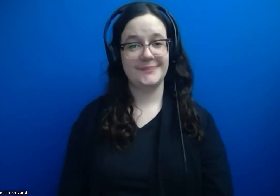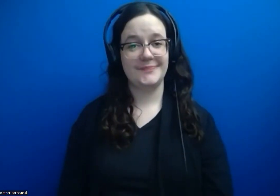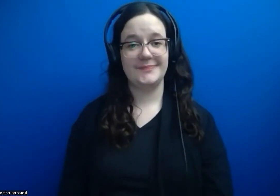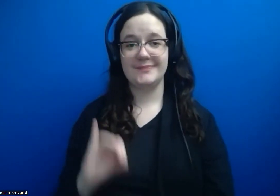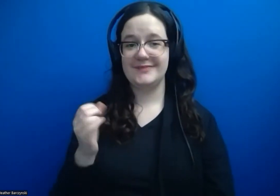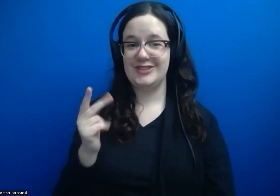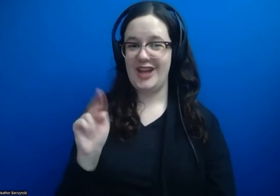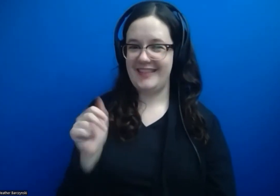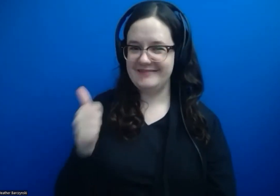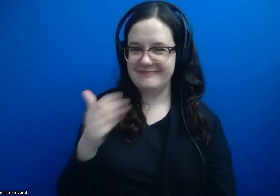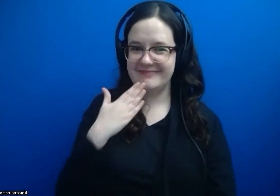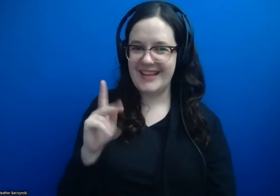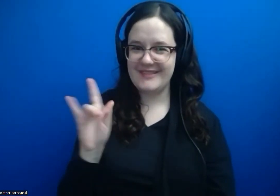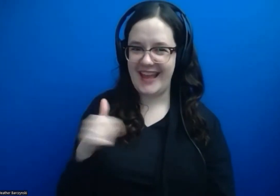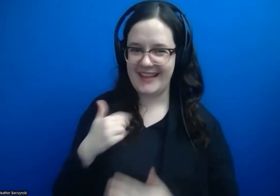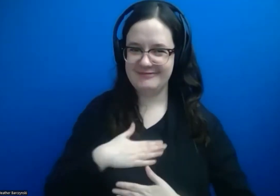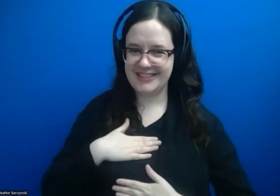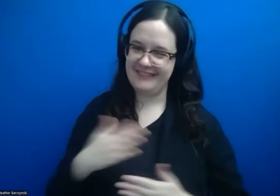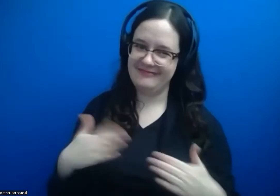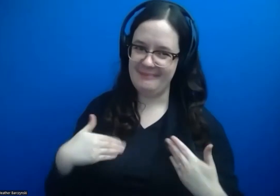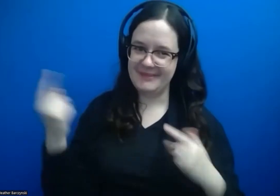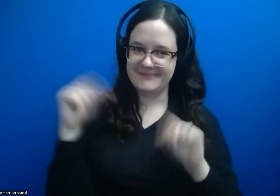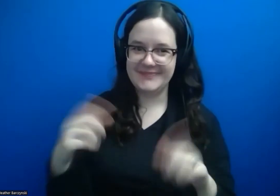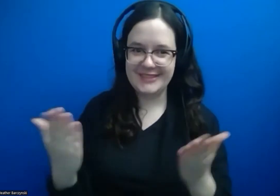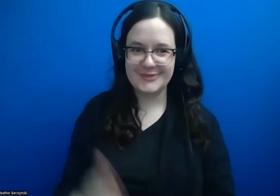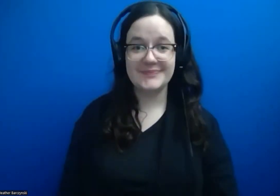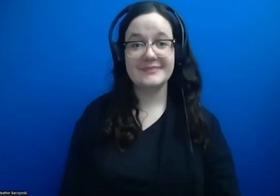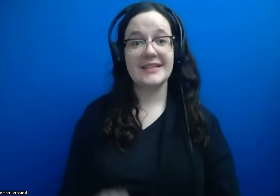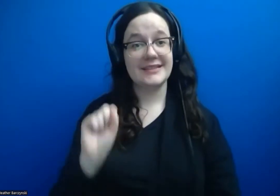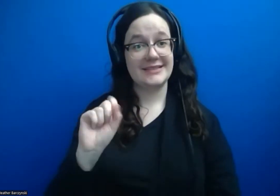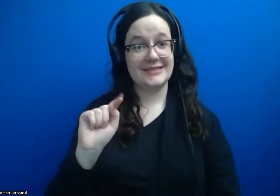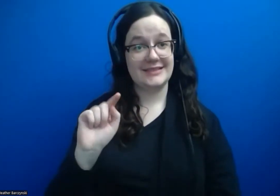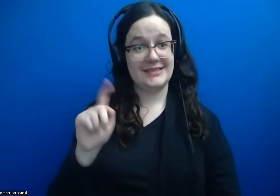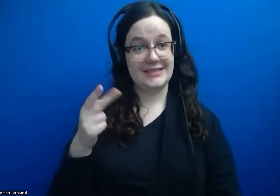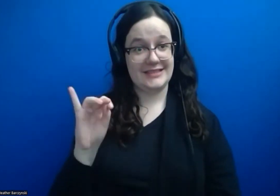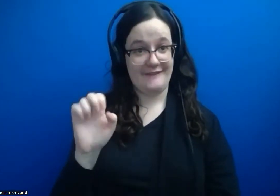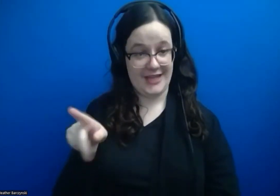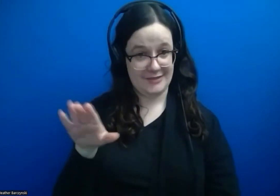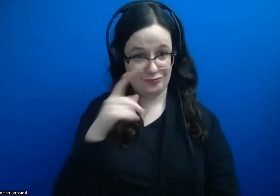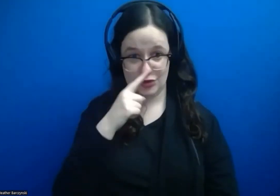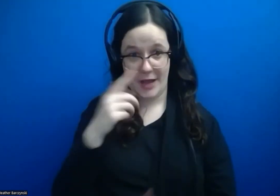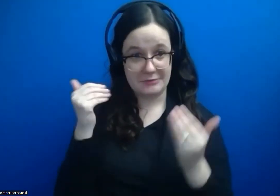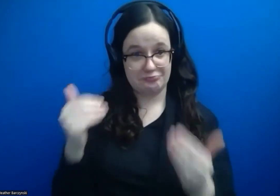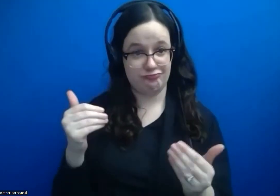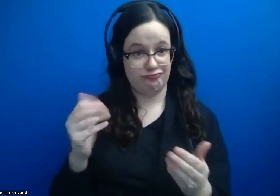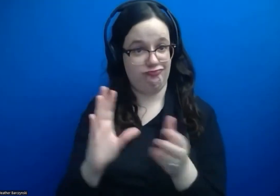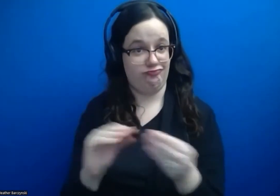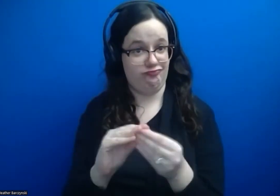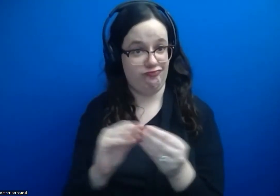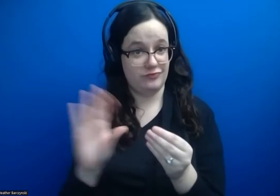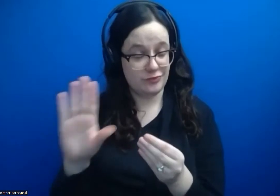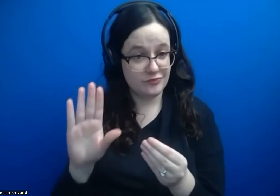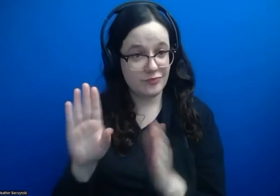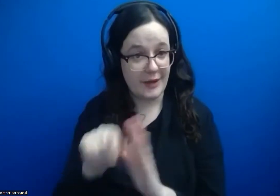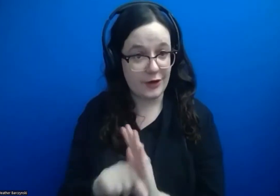Thank you, Kelly. I appreciate it. It's a pleasure to have you today. Stephanie, would you please go ahead and unmute yourself and give everybody a background story?